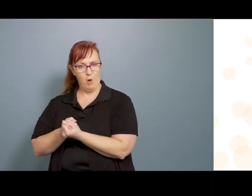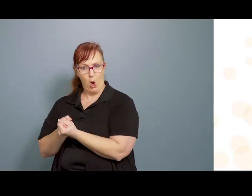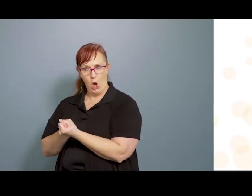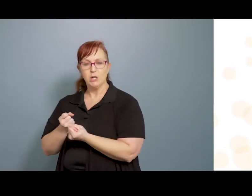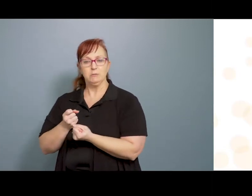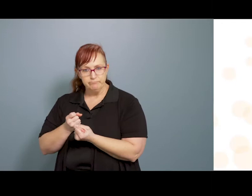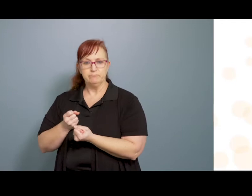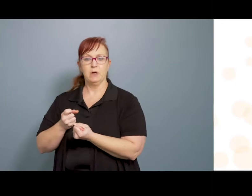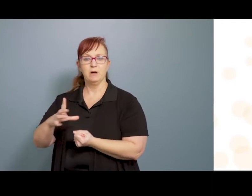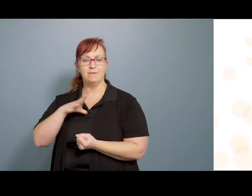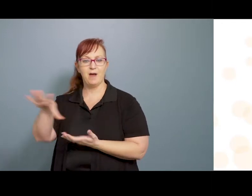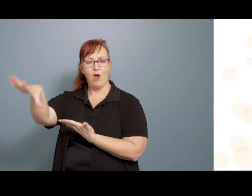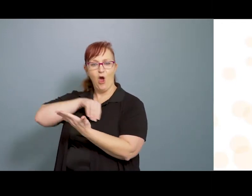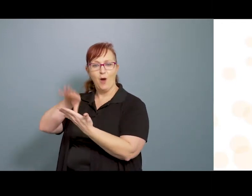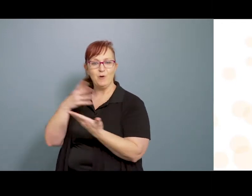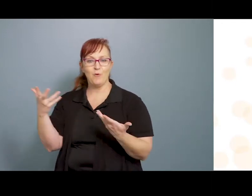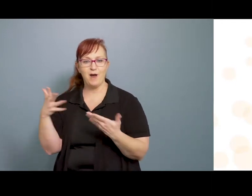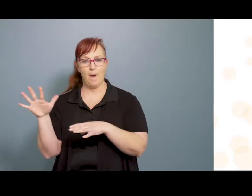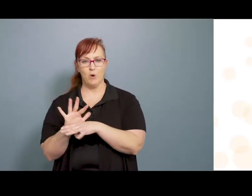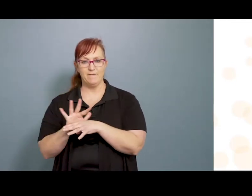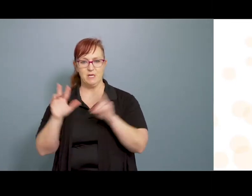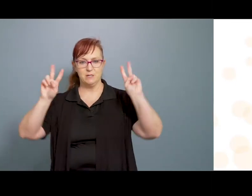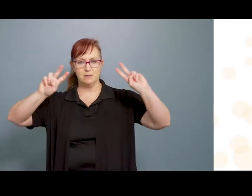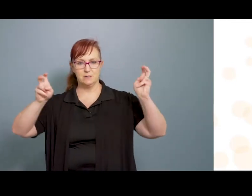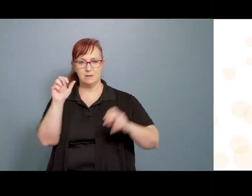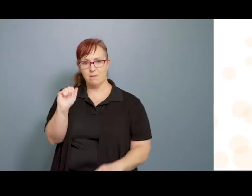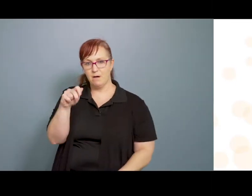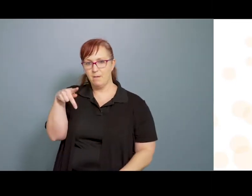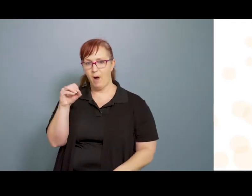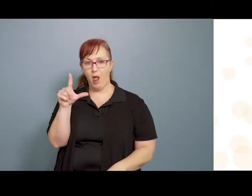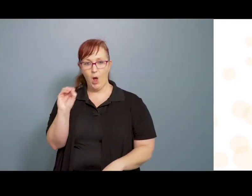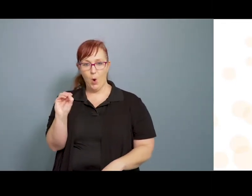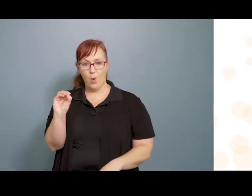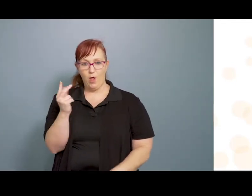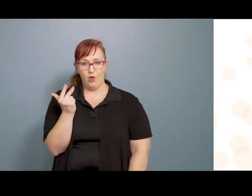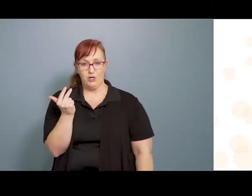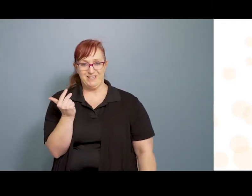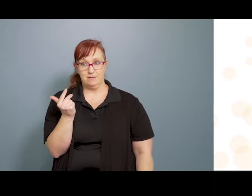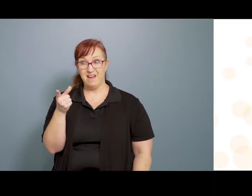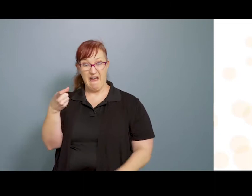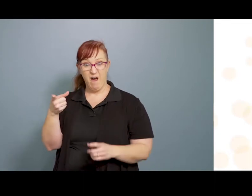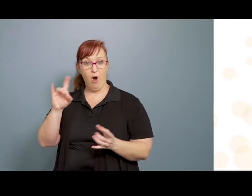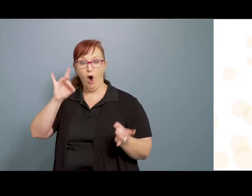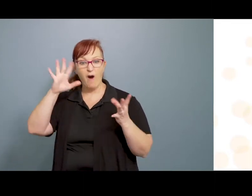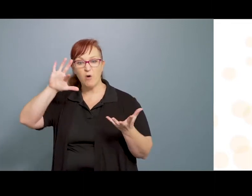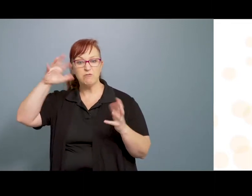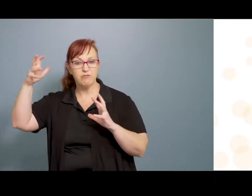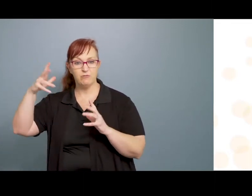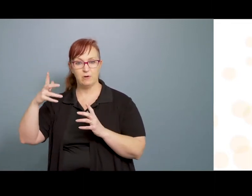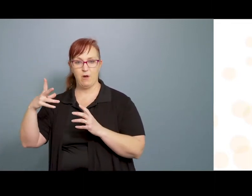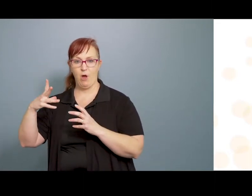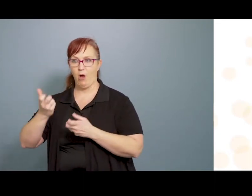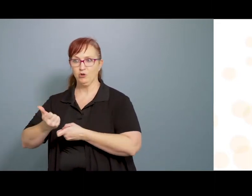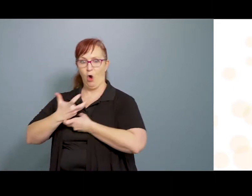from the movie Apollo 13. And instead of allowing the event to dictate our outcome, we